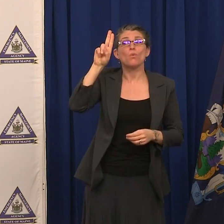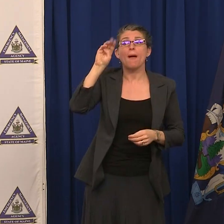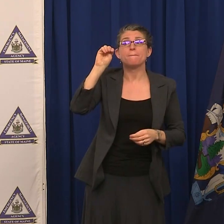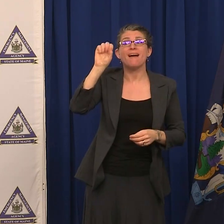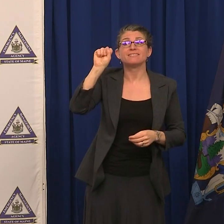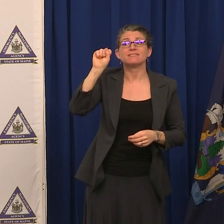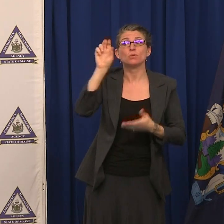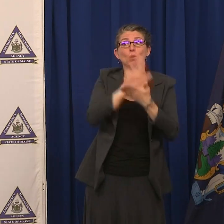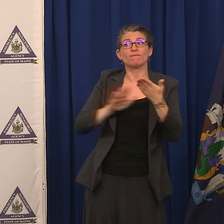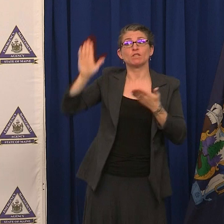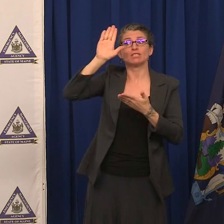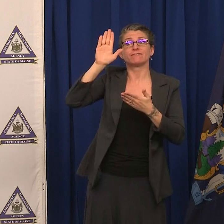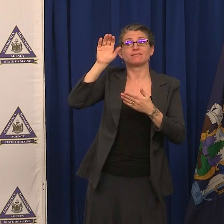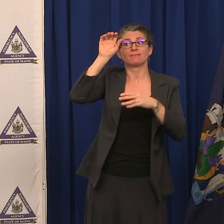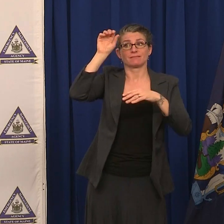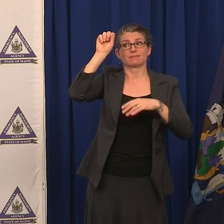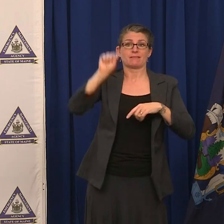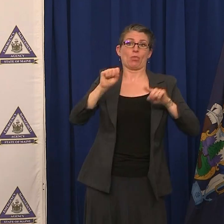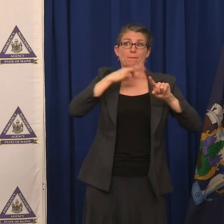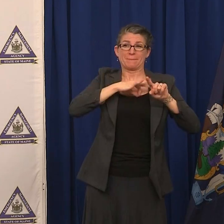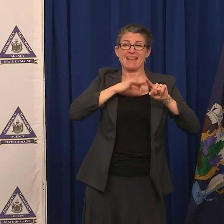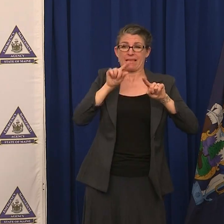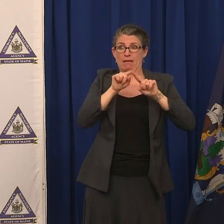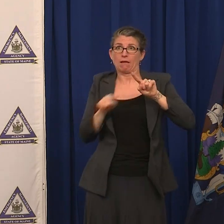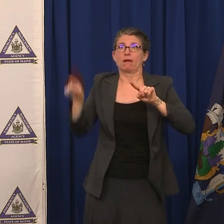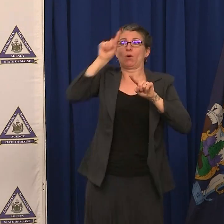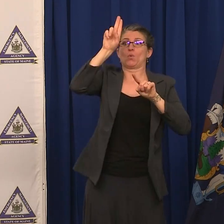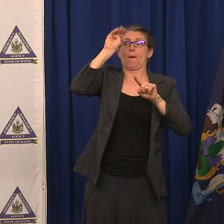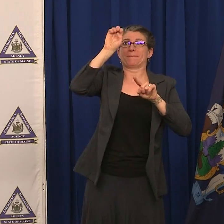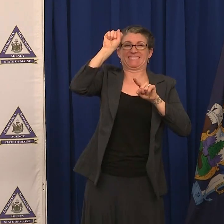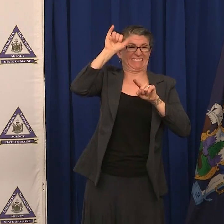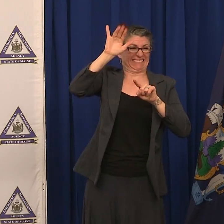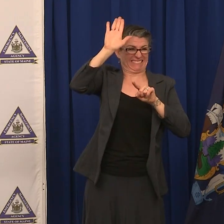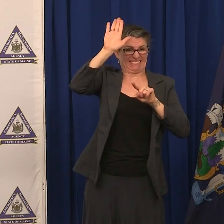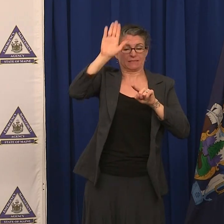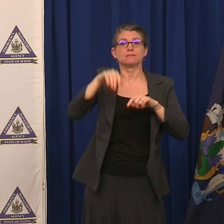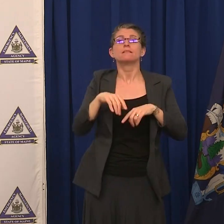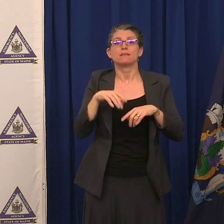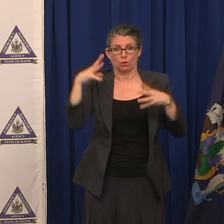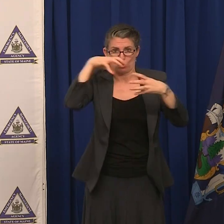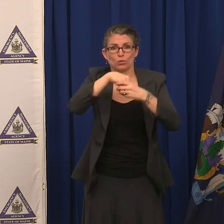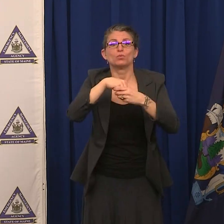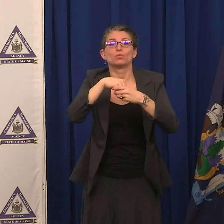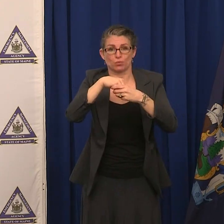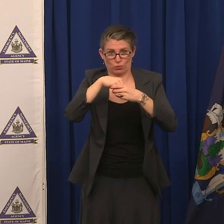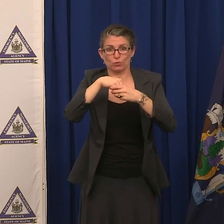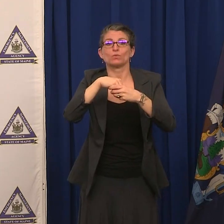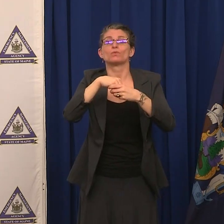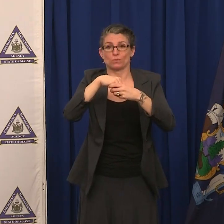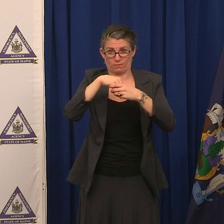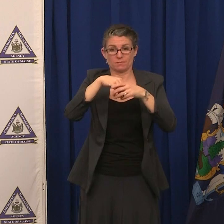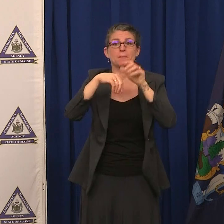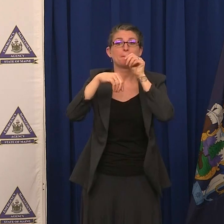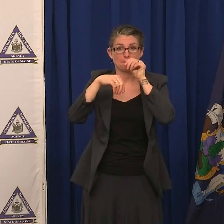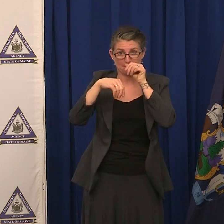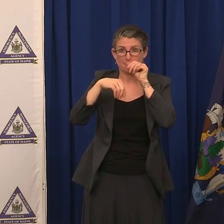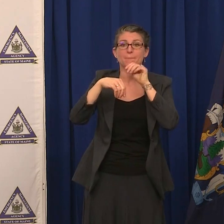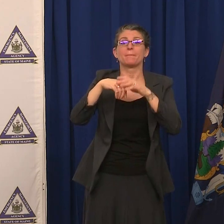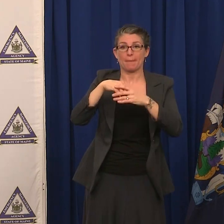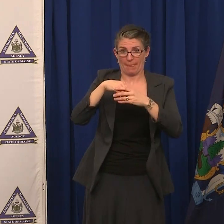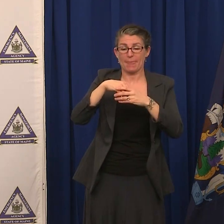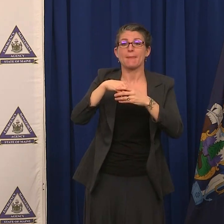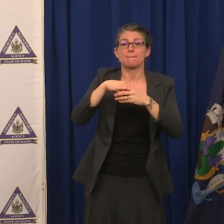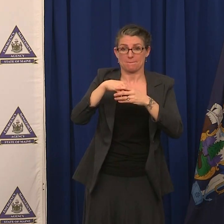manufacturers many of the technical specifications that the standard-setting organizations use when they are determining